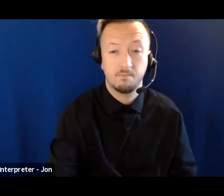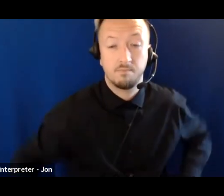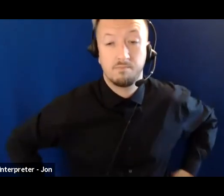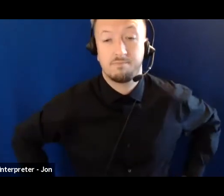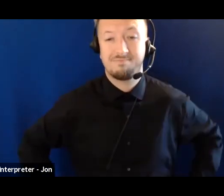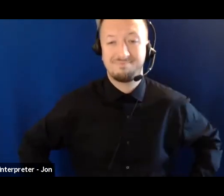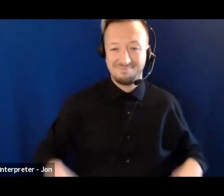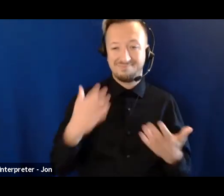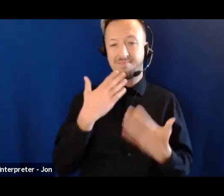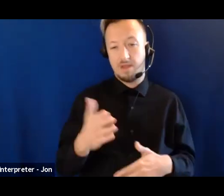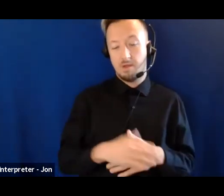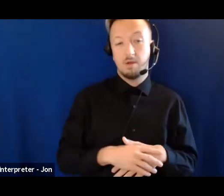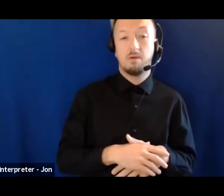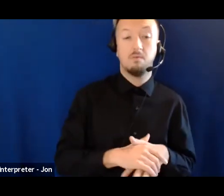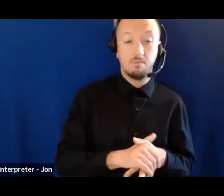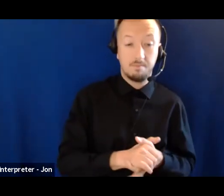Thank you.